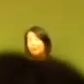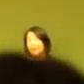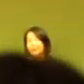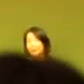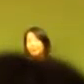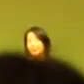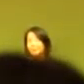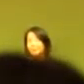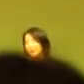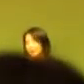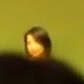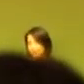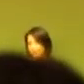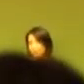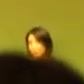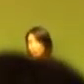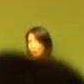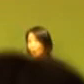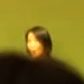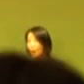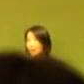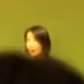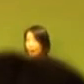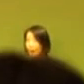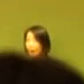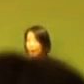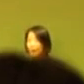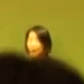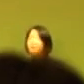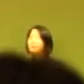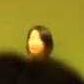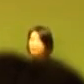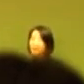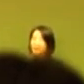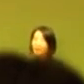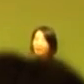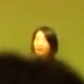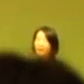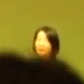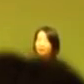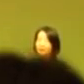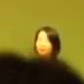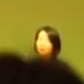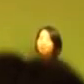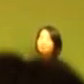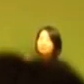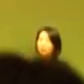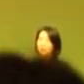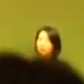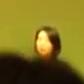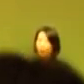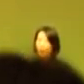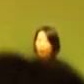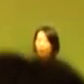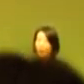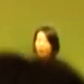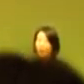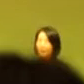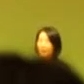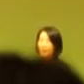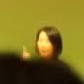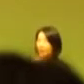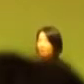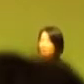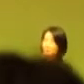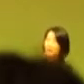investing in nuclear weapons, they will look bad. Second, many financial institutions have policies that